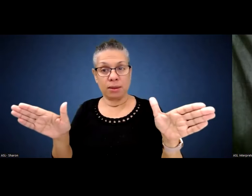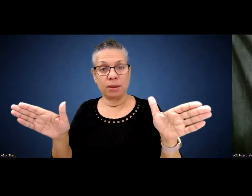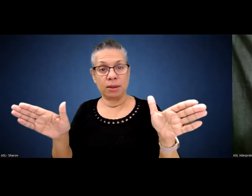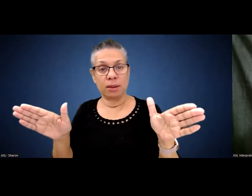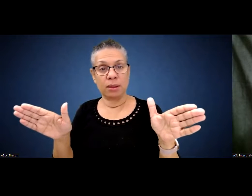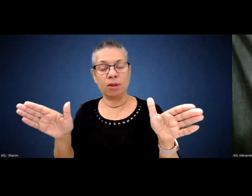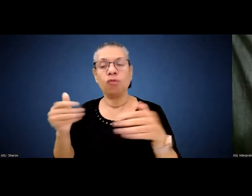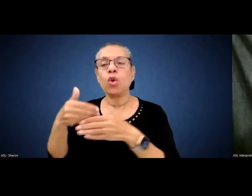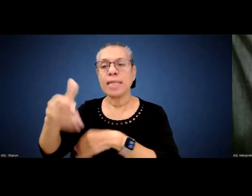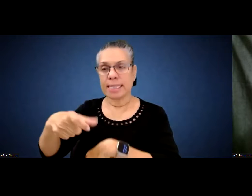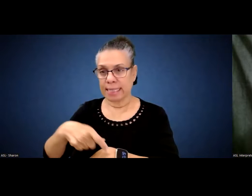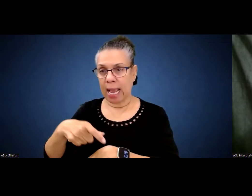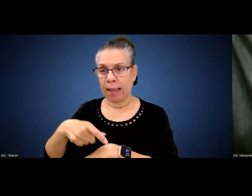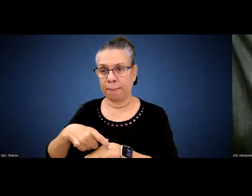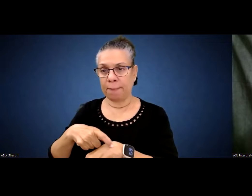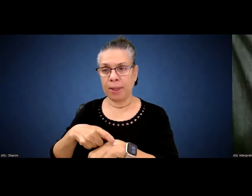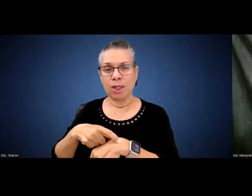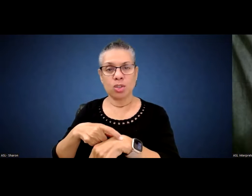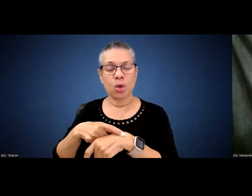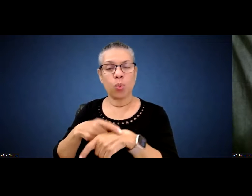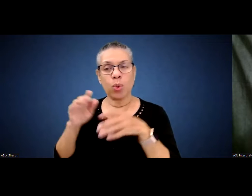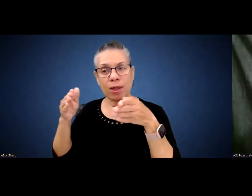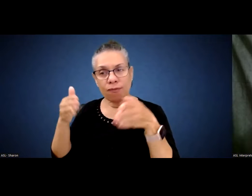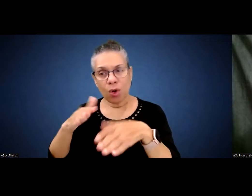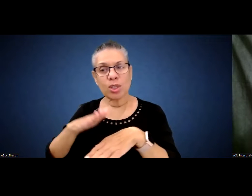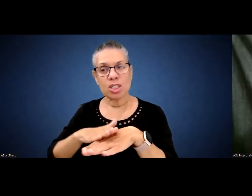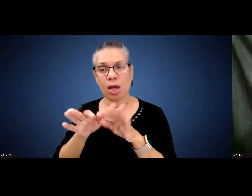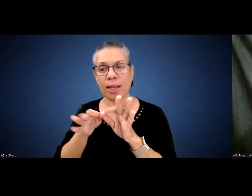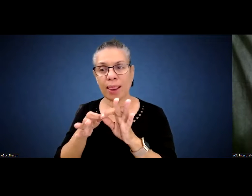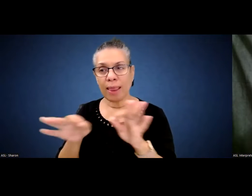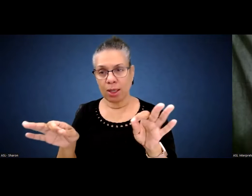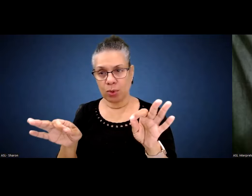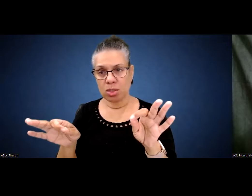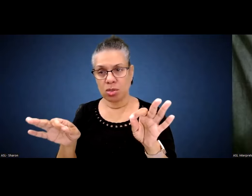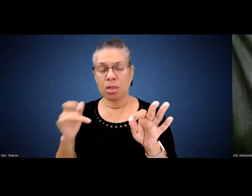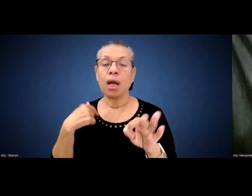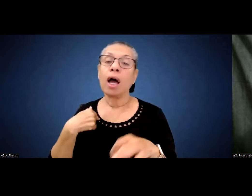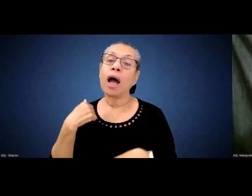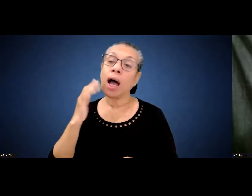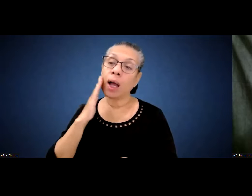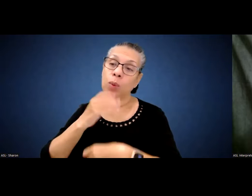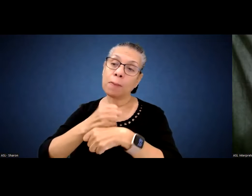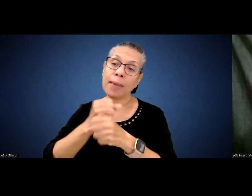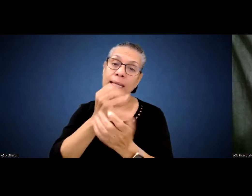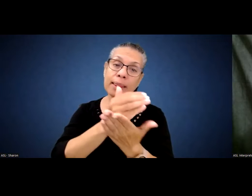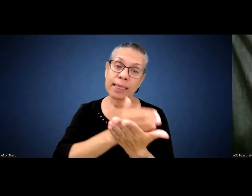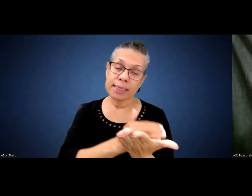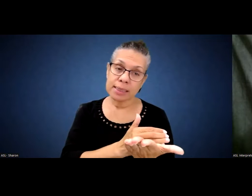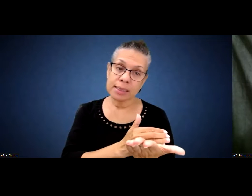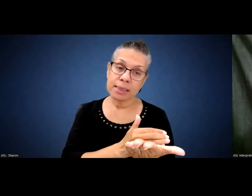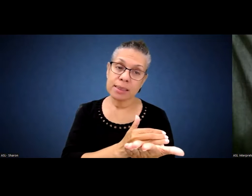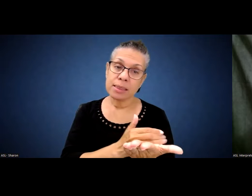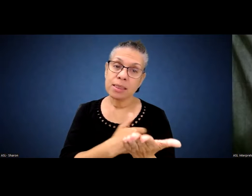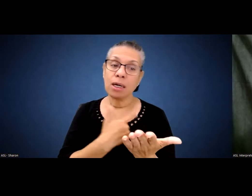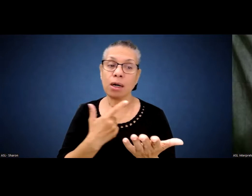for next time that we can focus a little bit on language issues. I will put a list together of a running